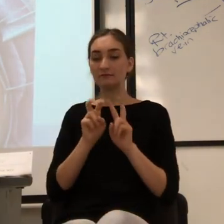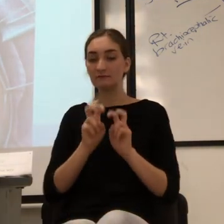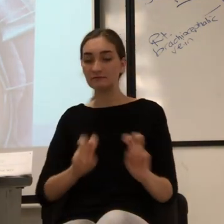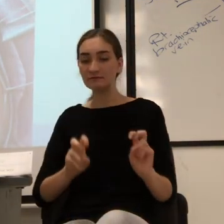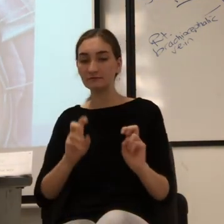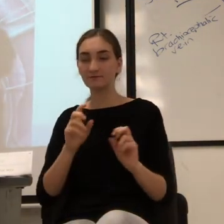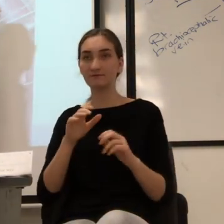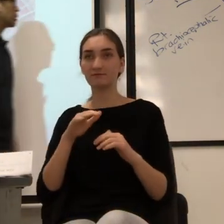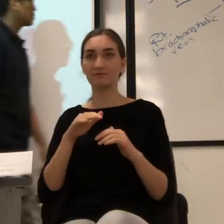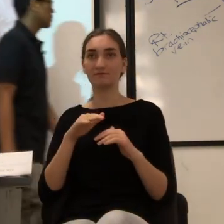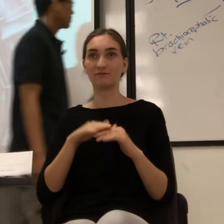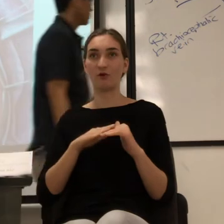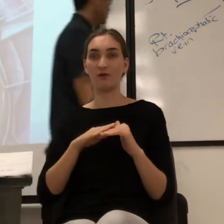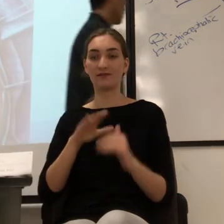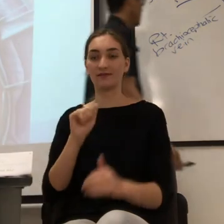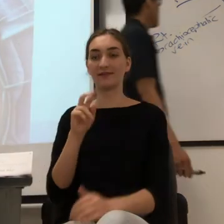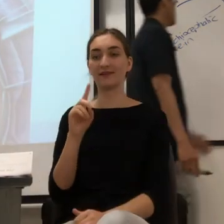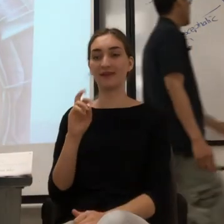dissect.